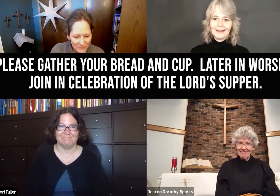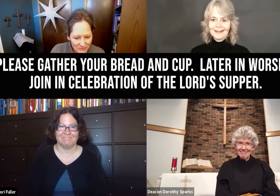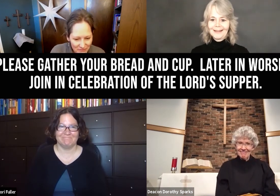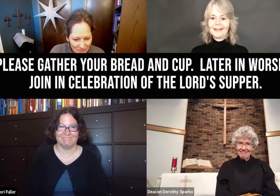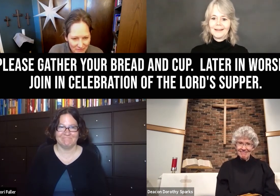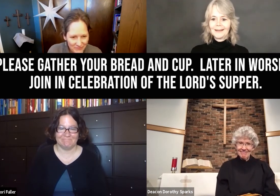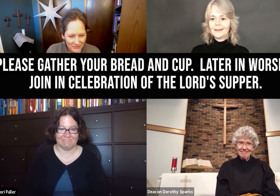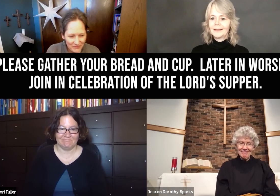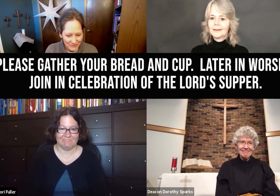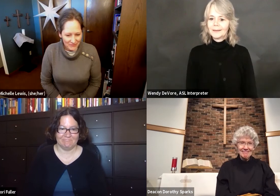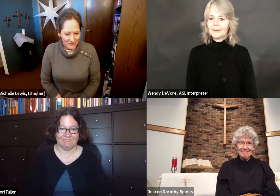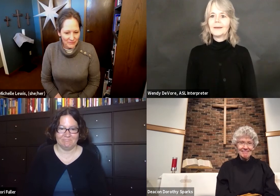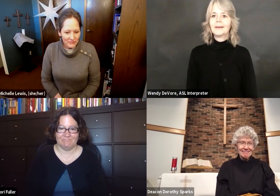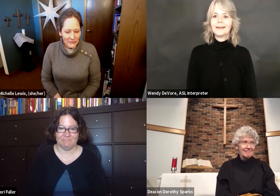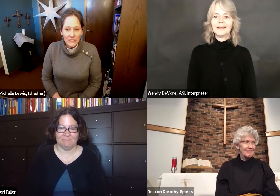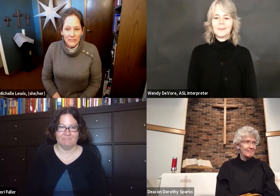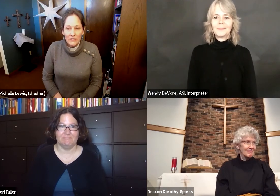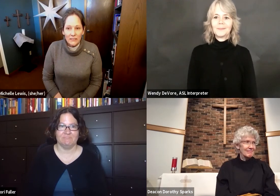celebrating.